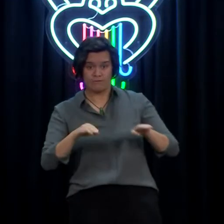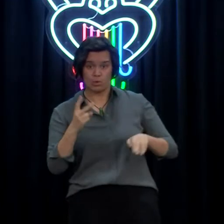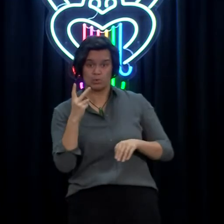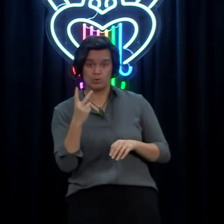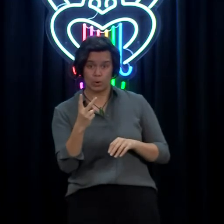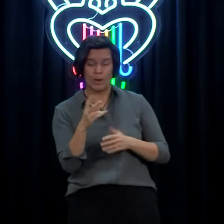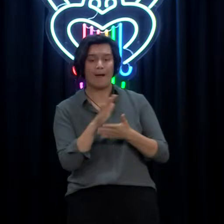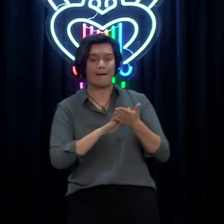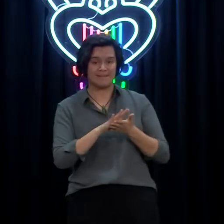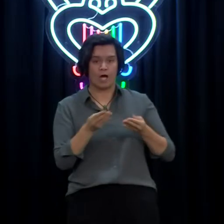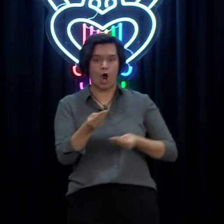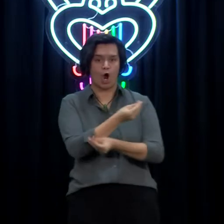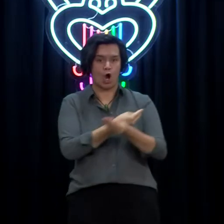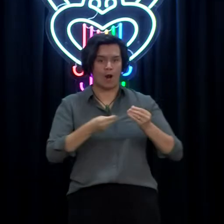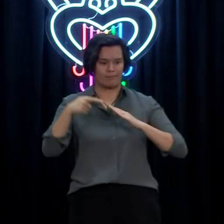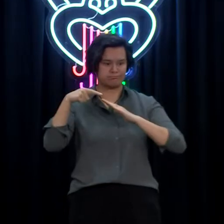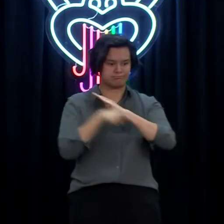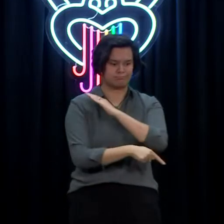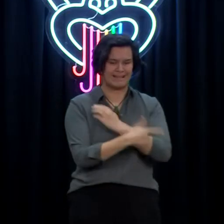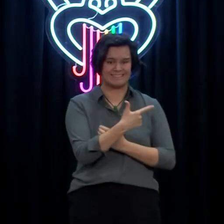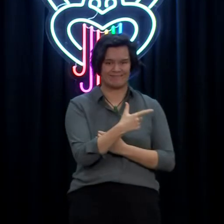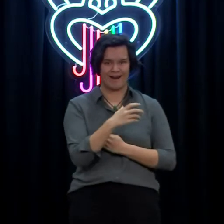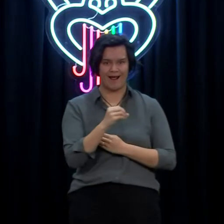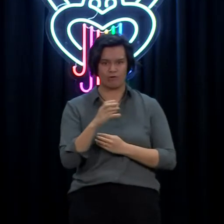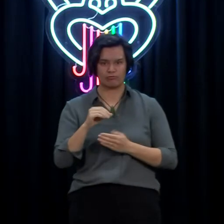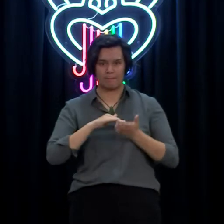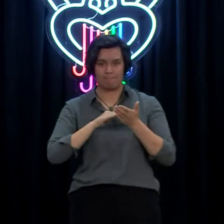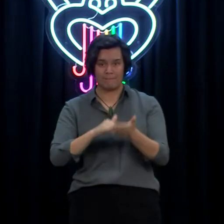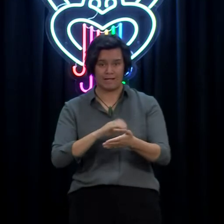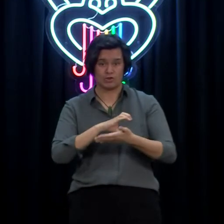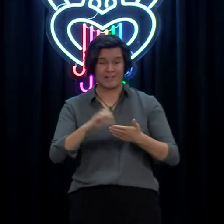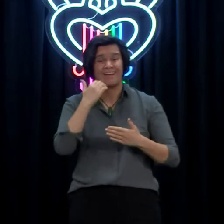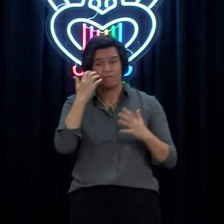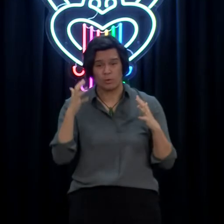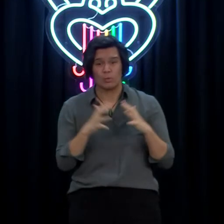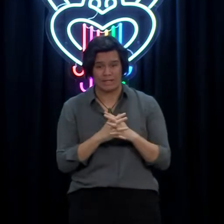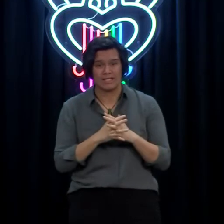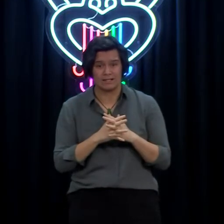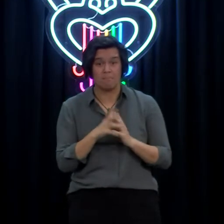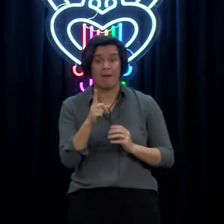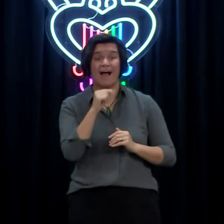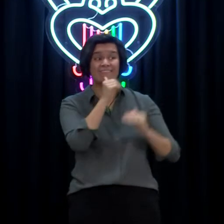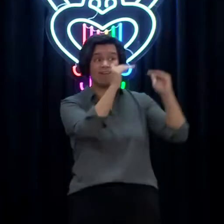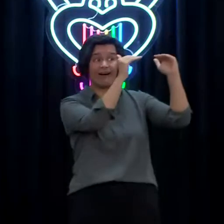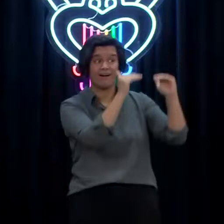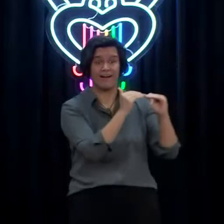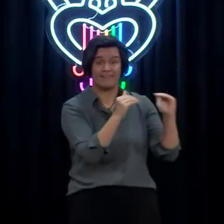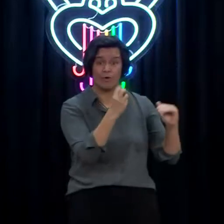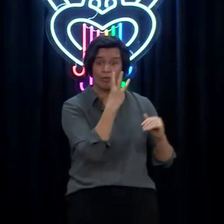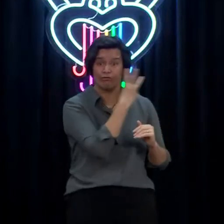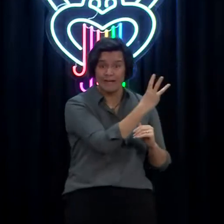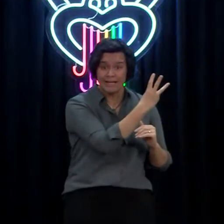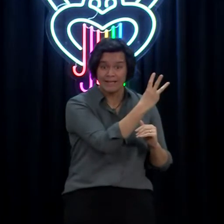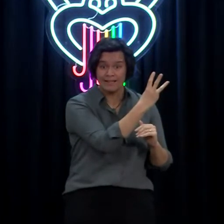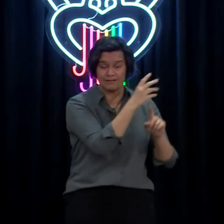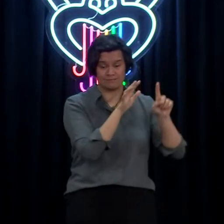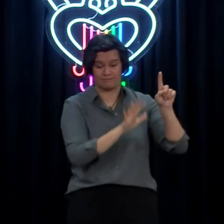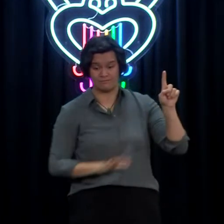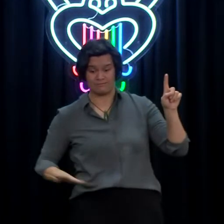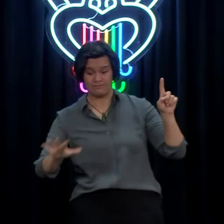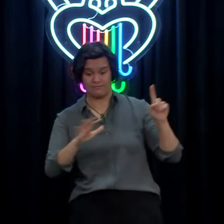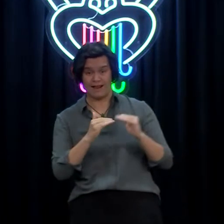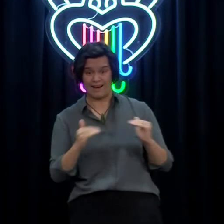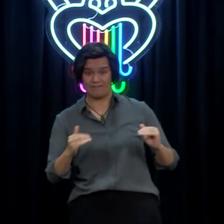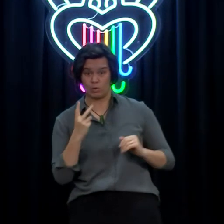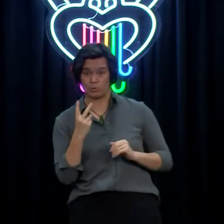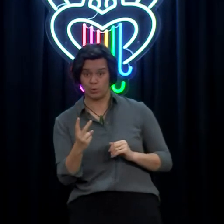is costing the economy about $700 million per week. But with Auckland in Alert Level 3 and the rest of the country in Alert